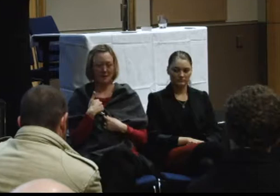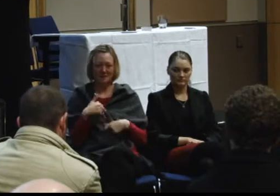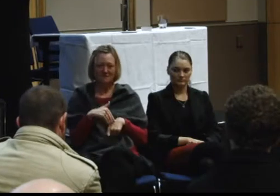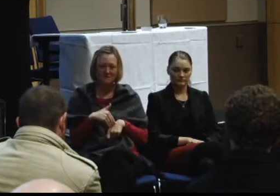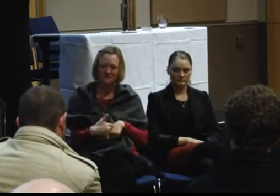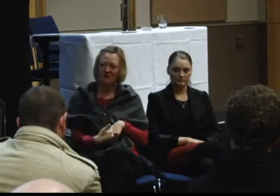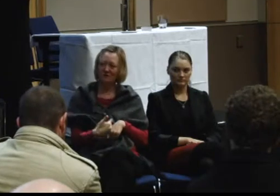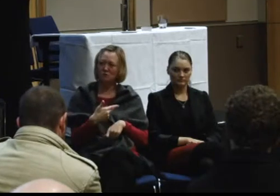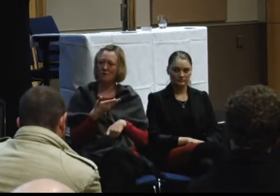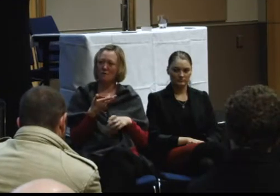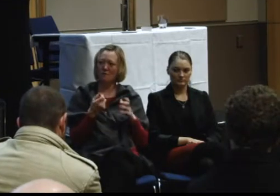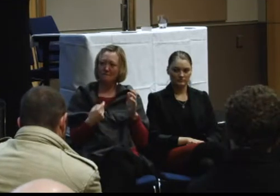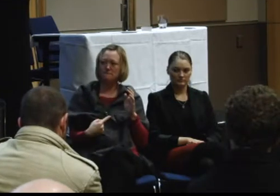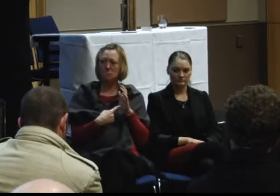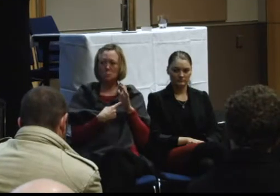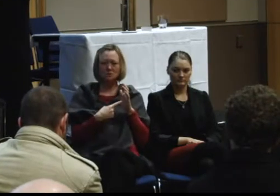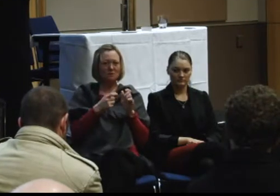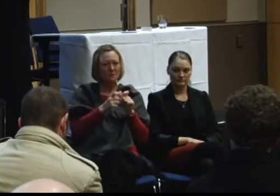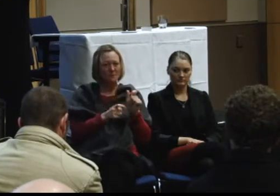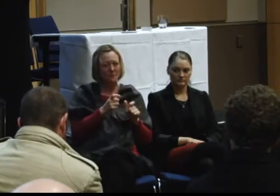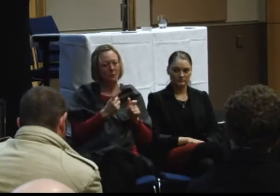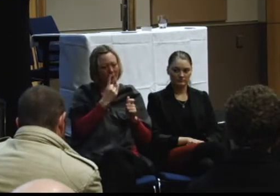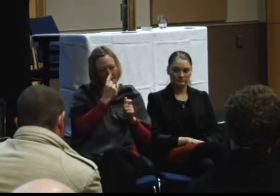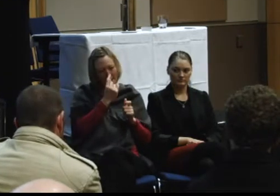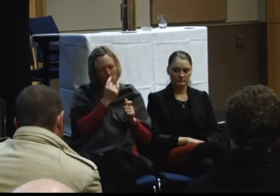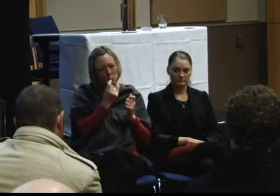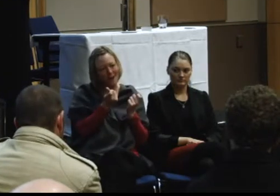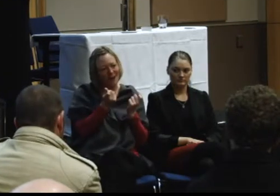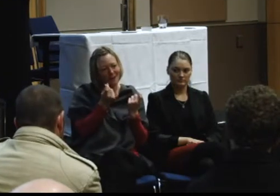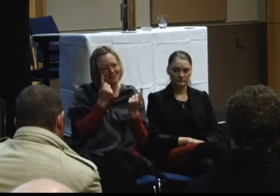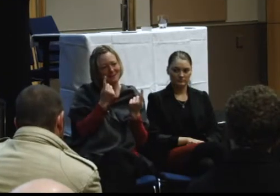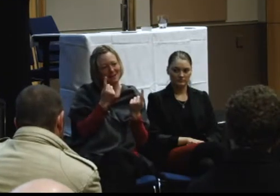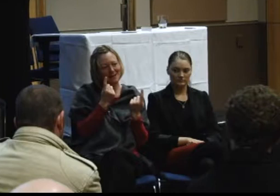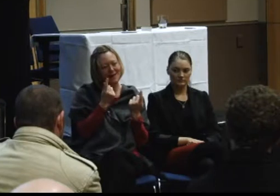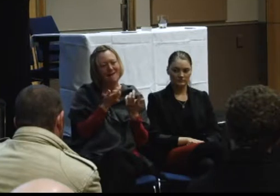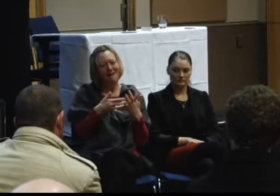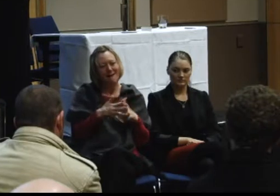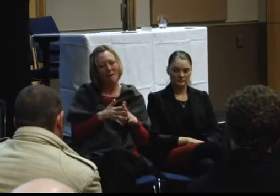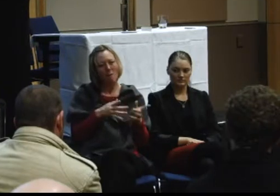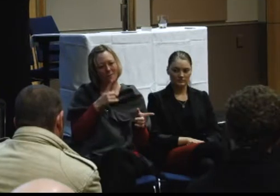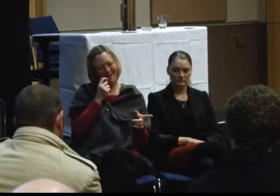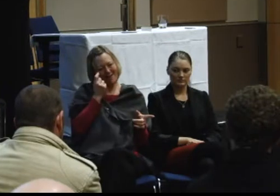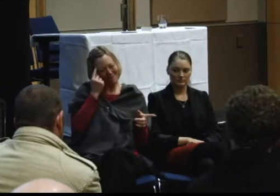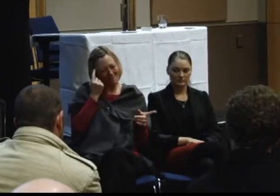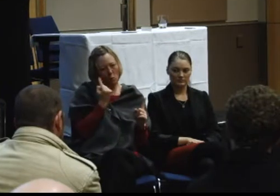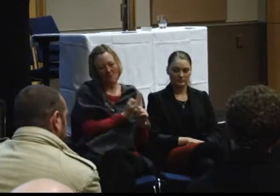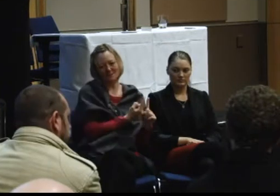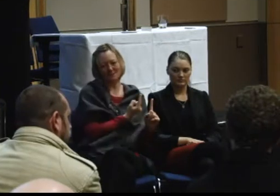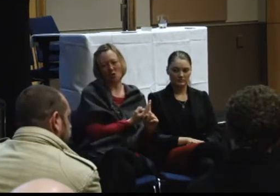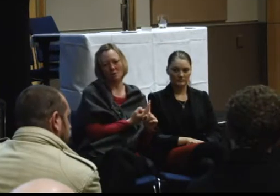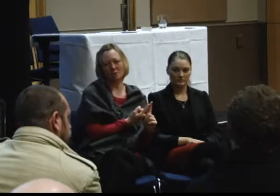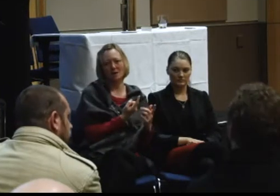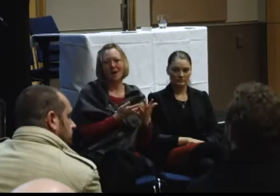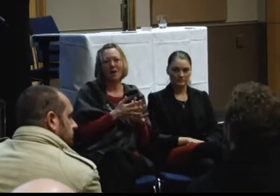of the importance of people being able to understand how to think for themselves and evaluate